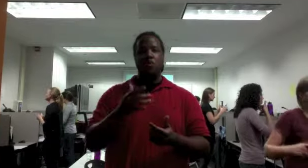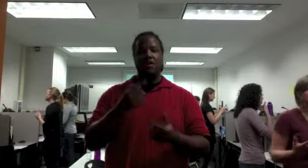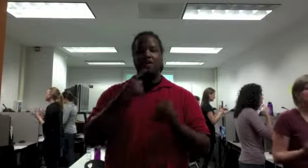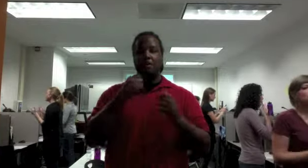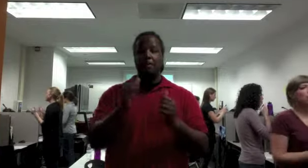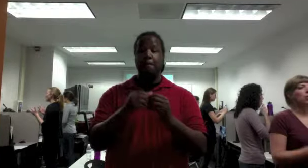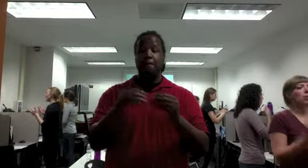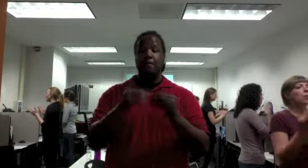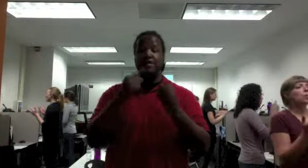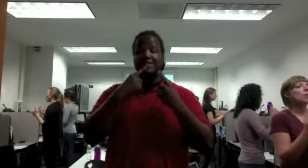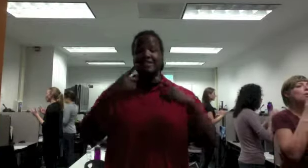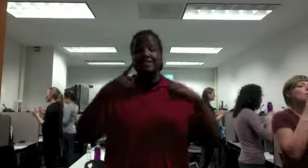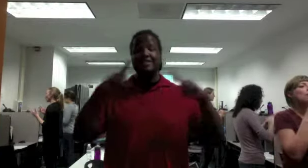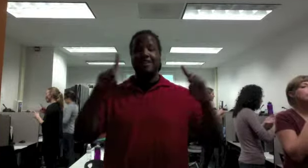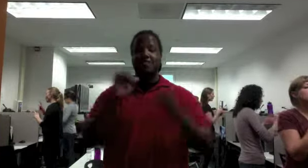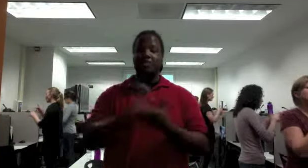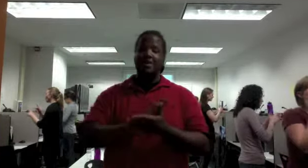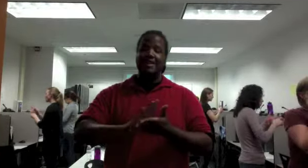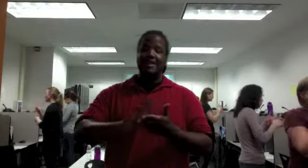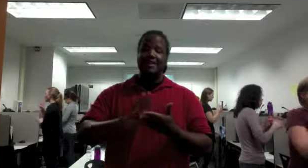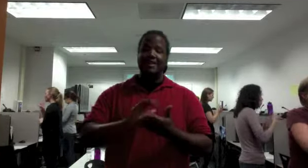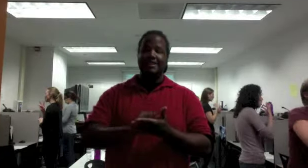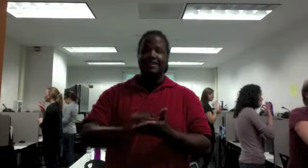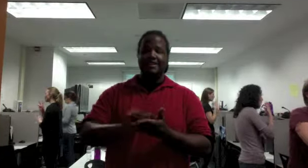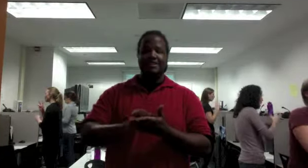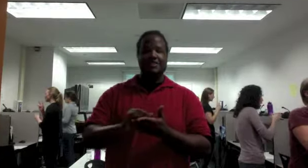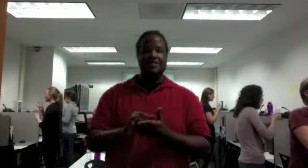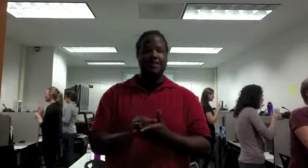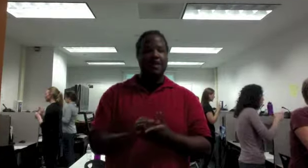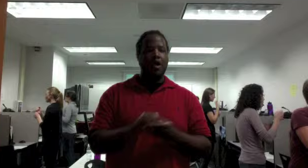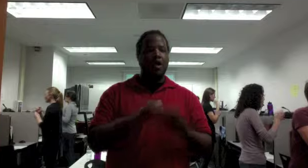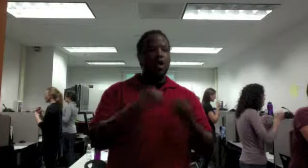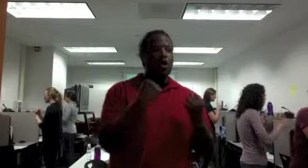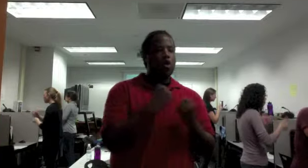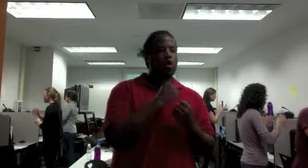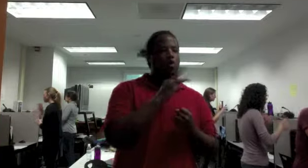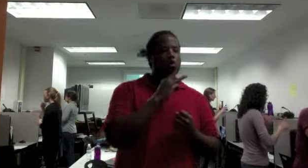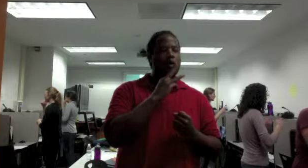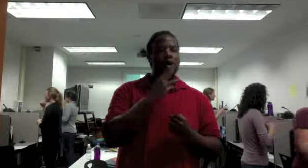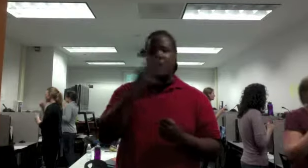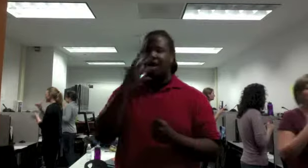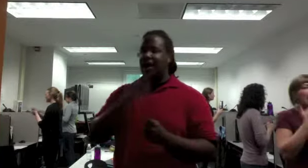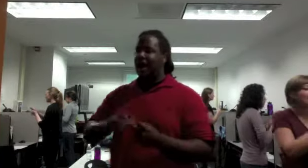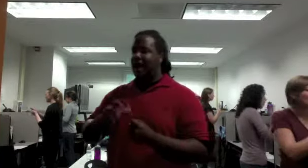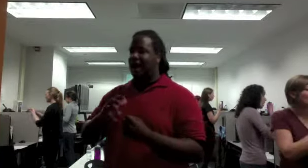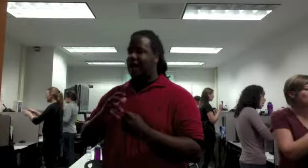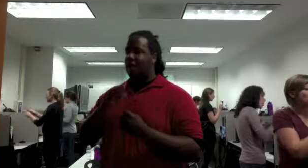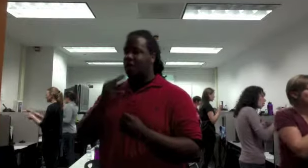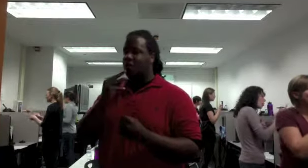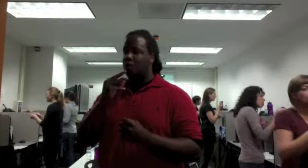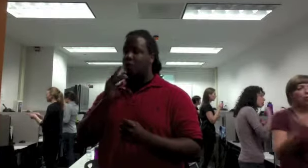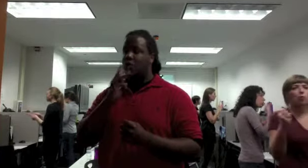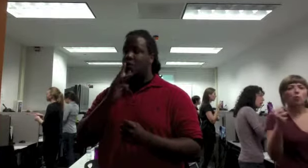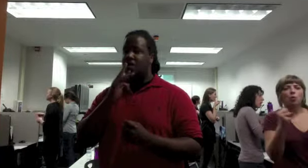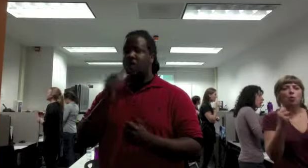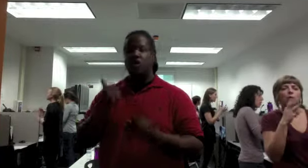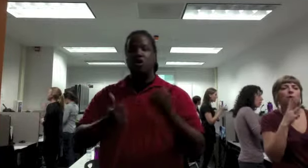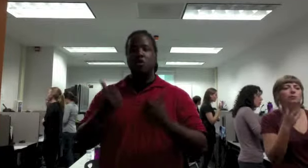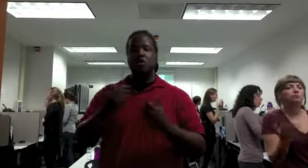Doing dishes. What water usually works better to clean dishes? Cold water or hot water? Why does hot water work